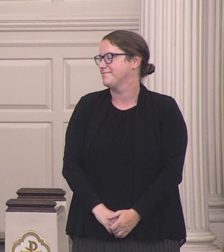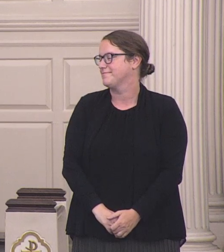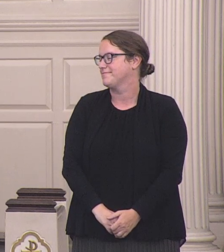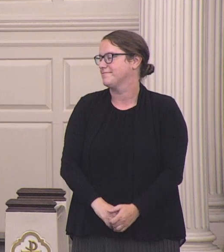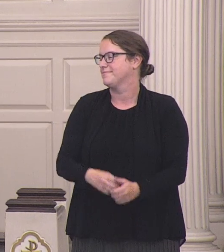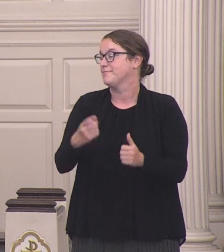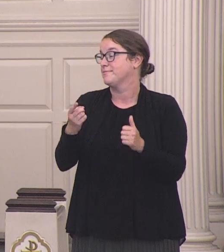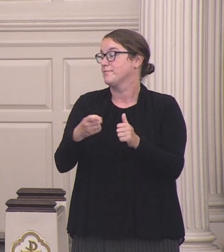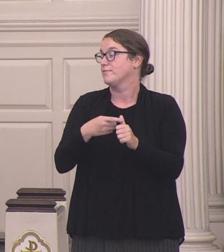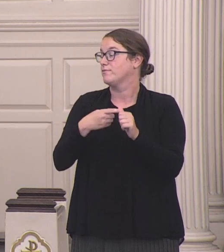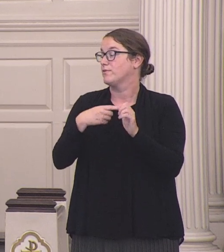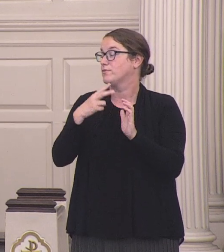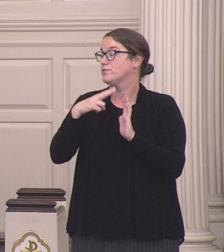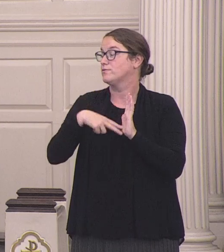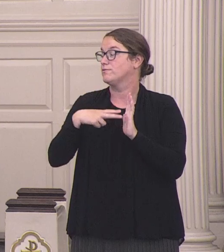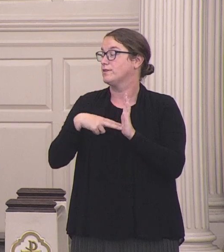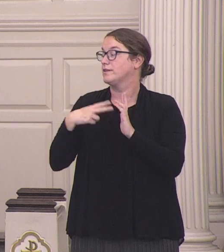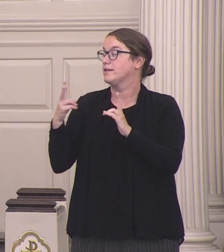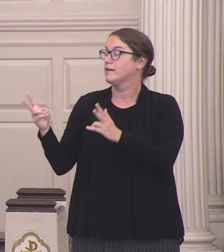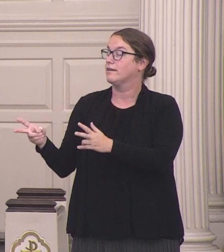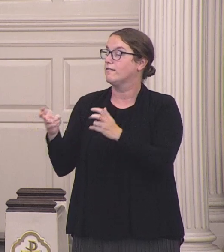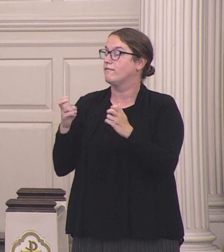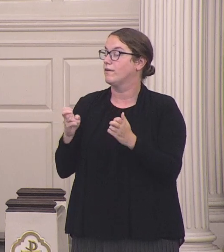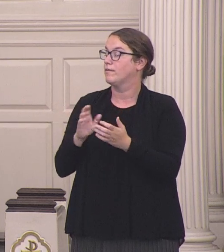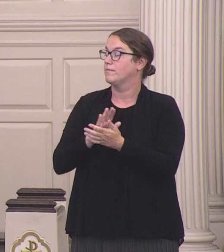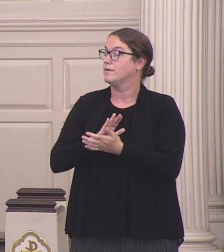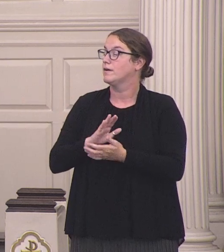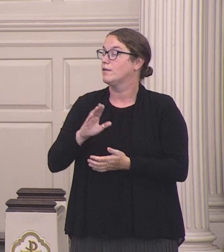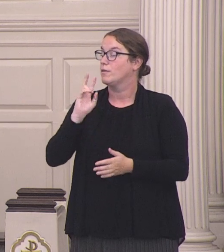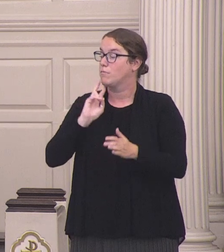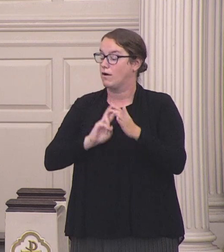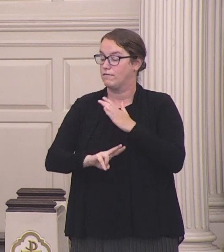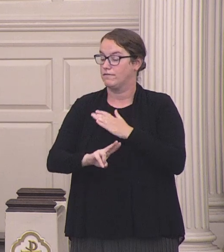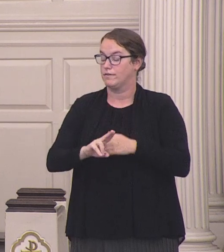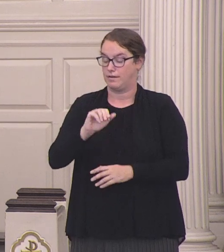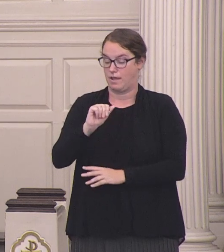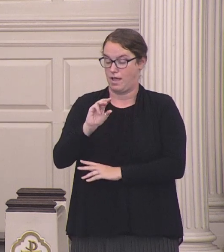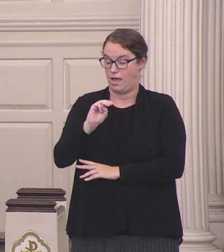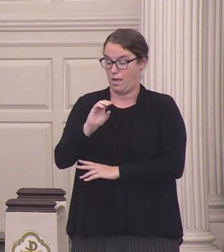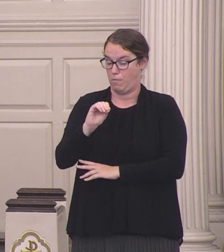The first reading is a reading from the book of the prophet Amos.